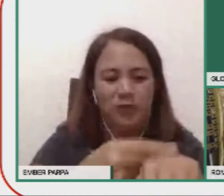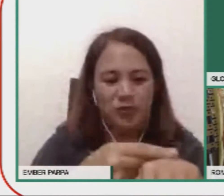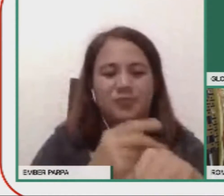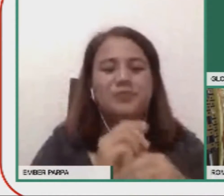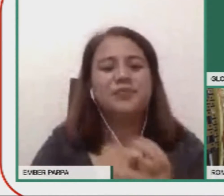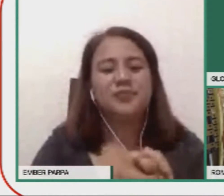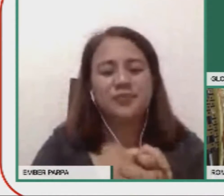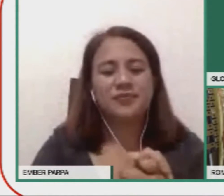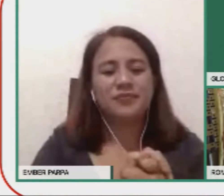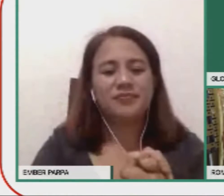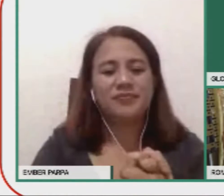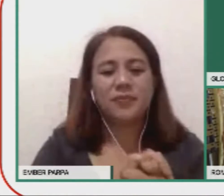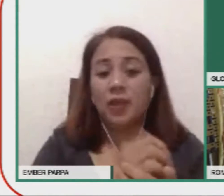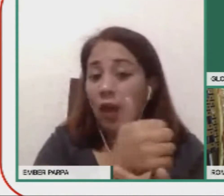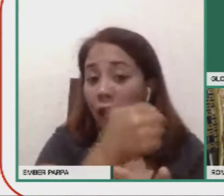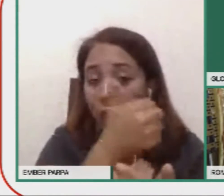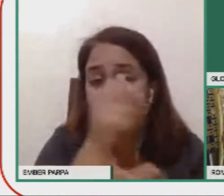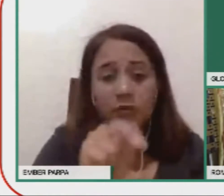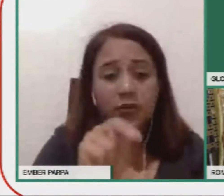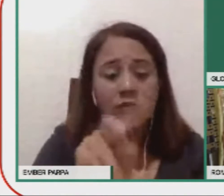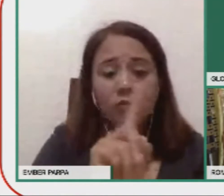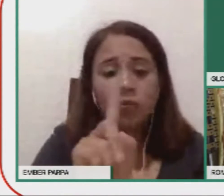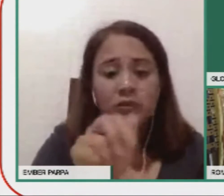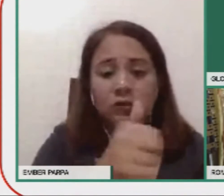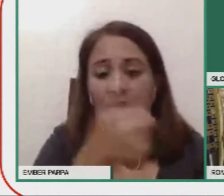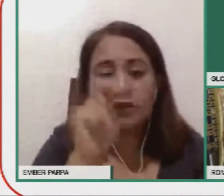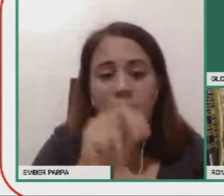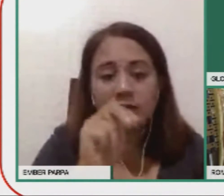needs? Any other pressing needs?